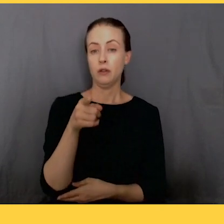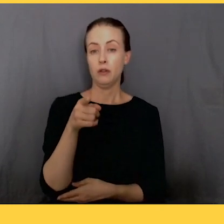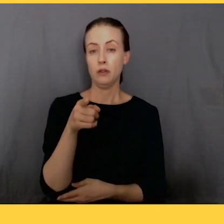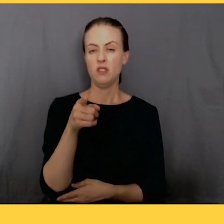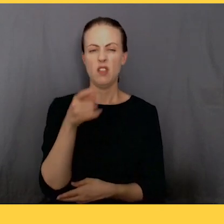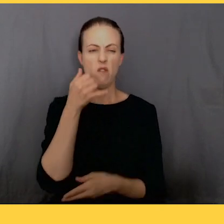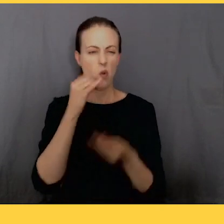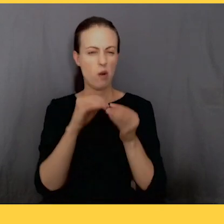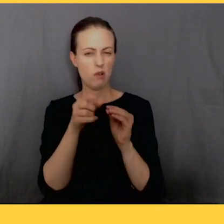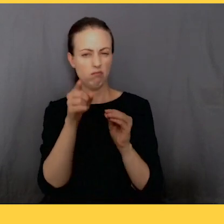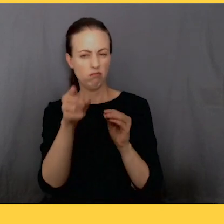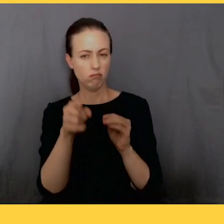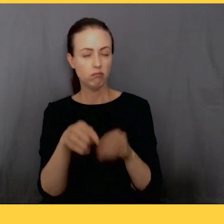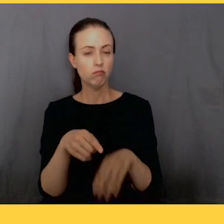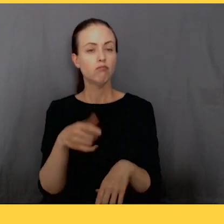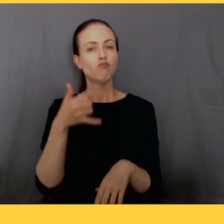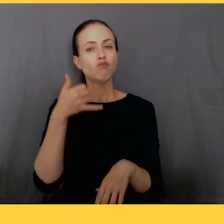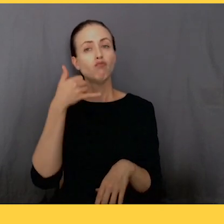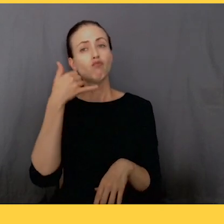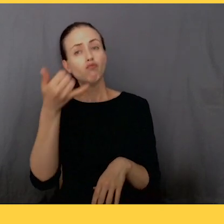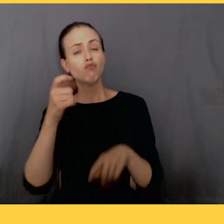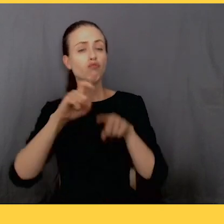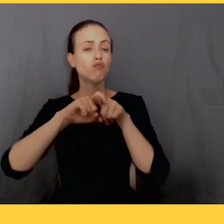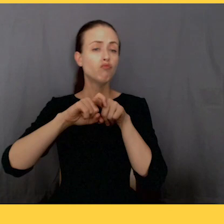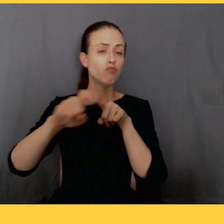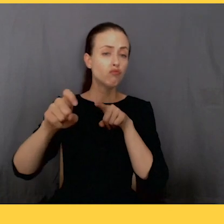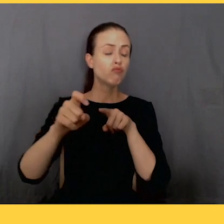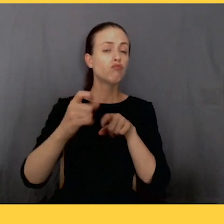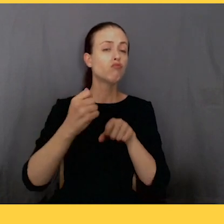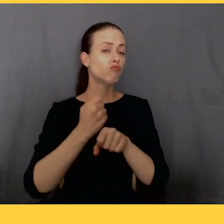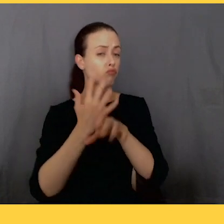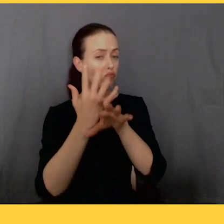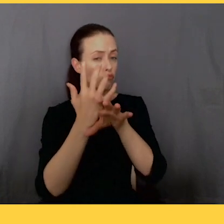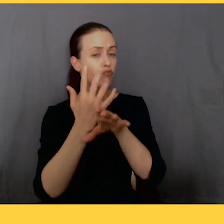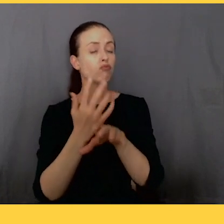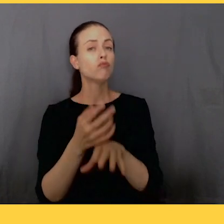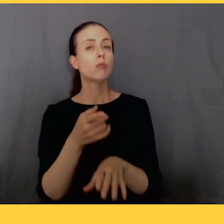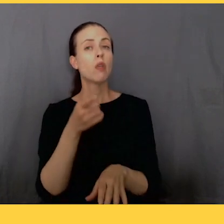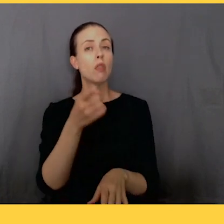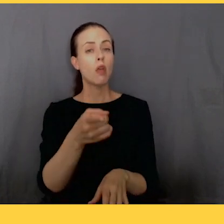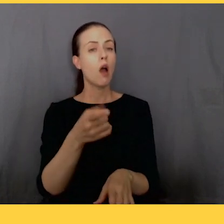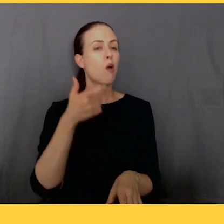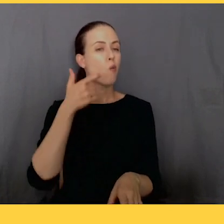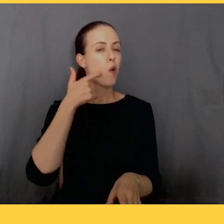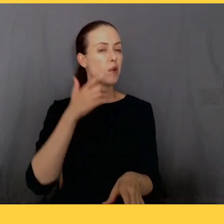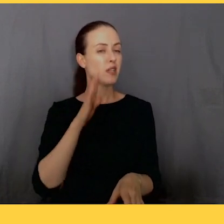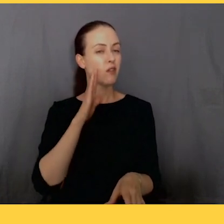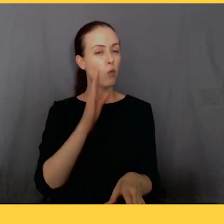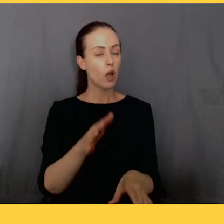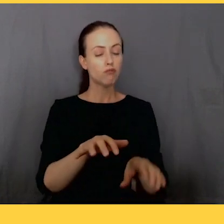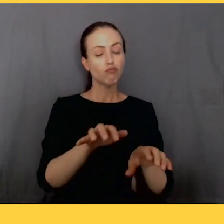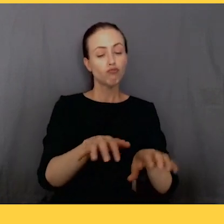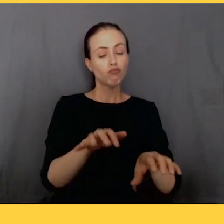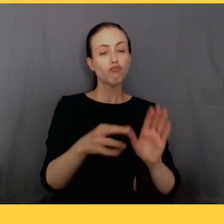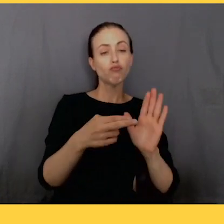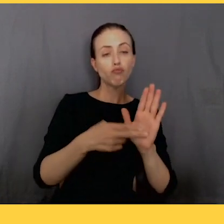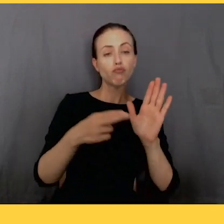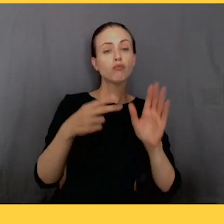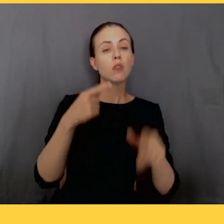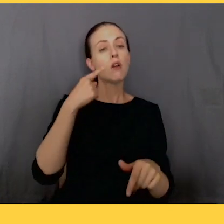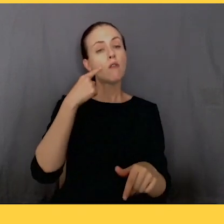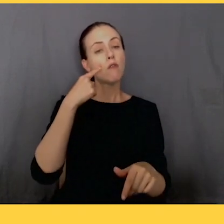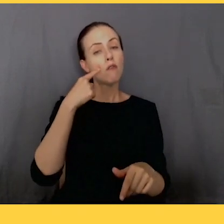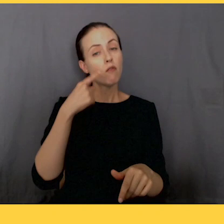a call center rep, and they can also sign you up as for either alerts or the medical baseline and critical care program.